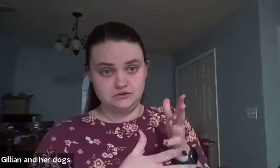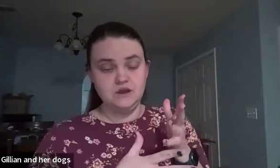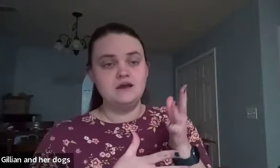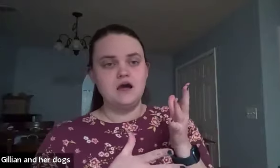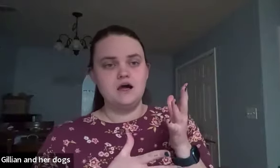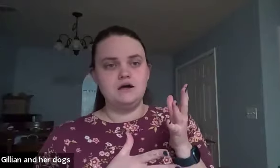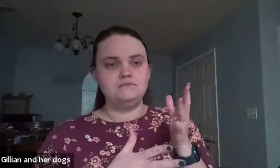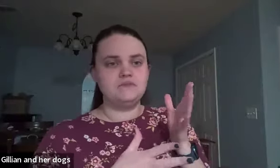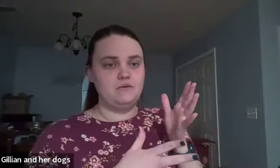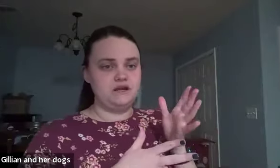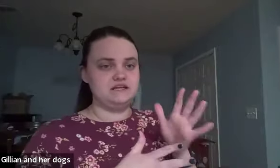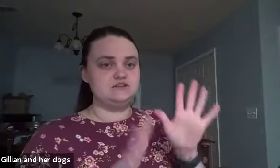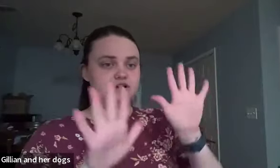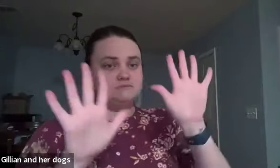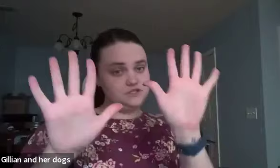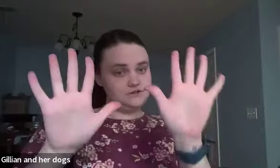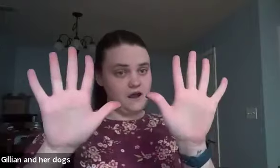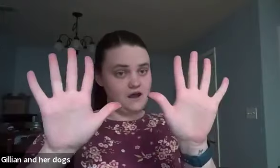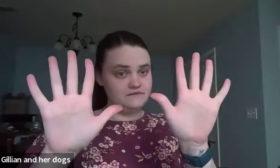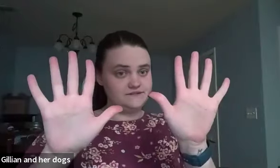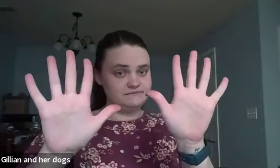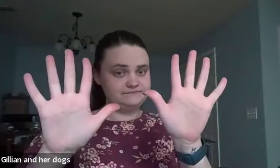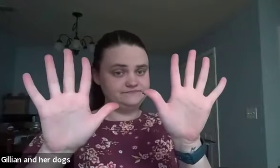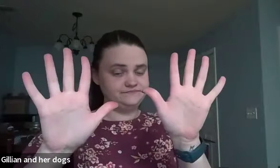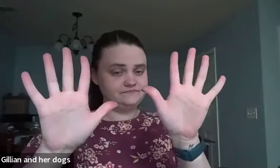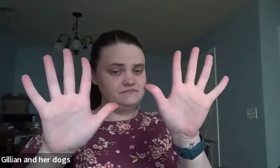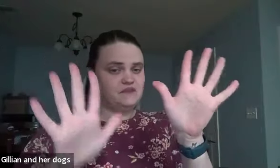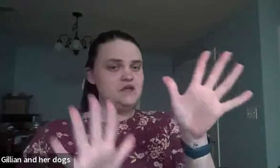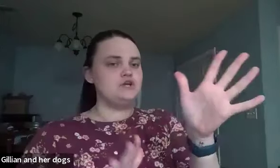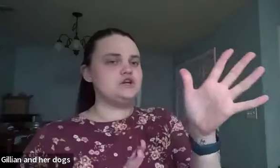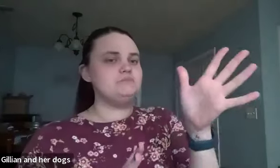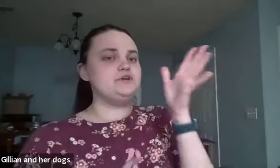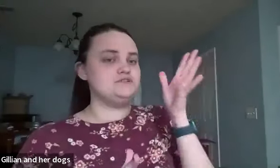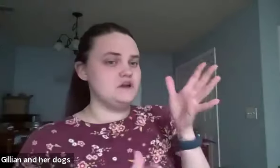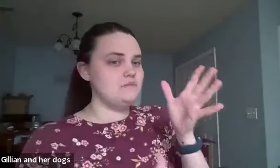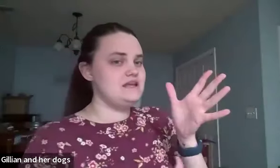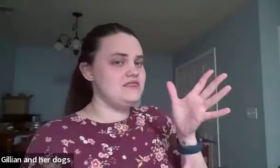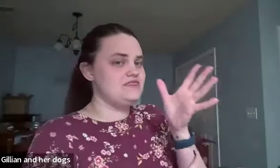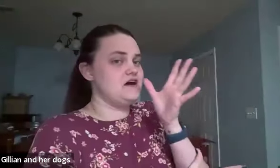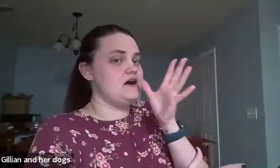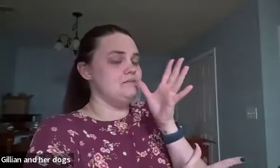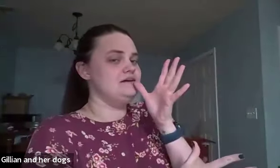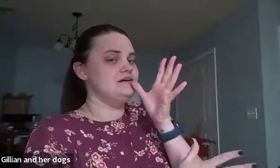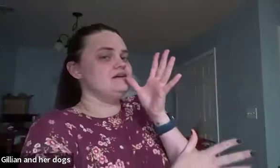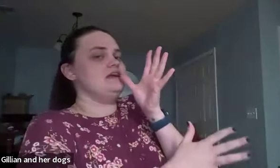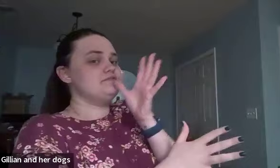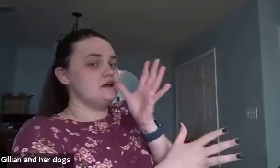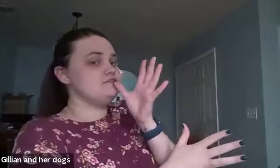you what it is. So you're going to have 2 5s. You're going to put your dominant thumb in front of